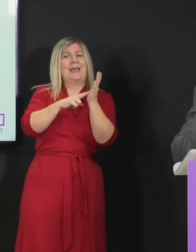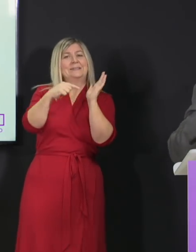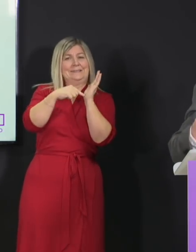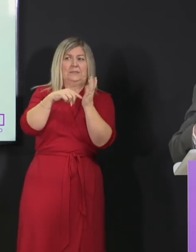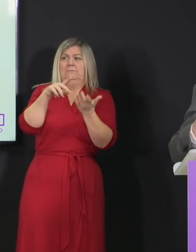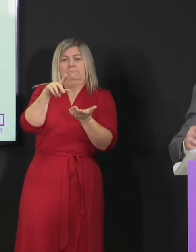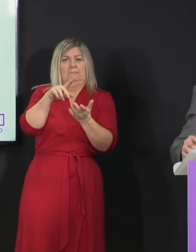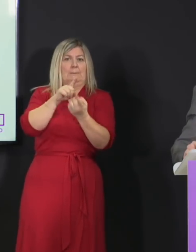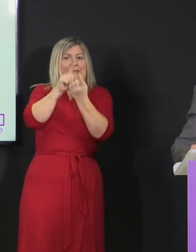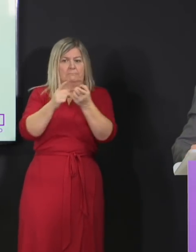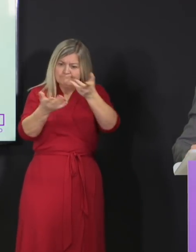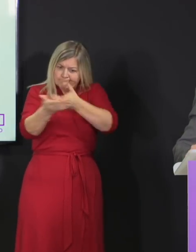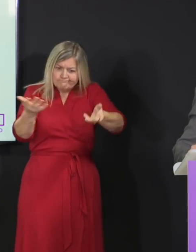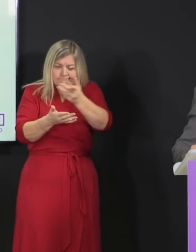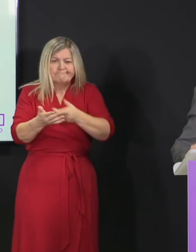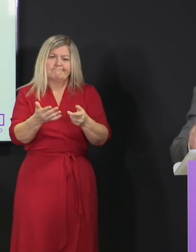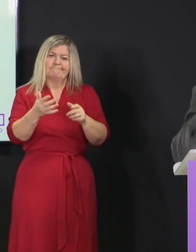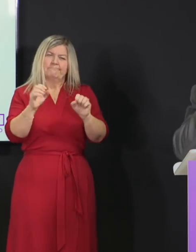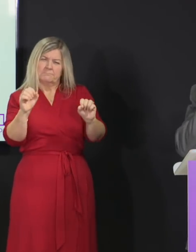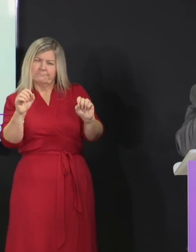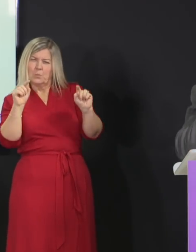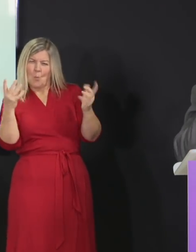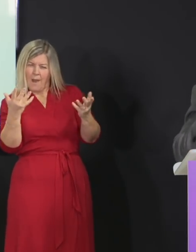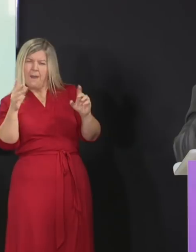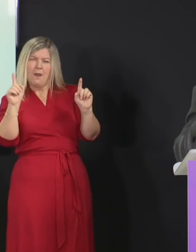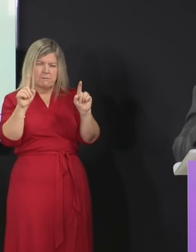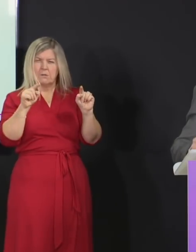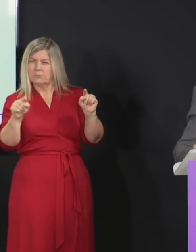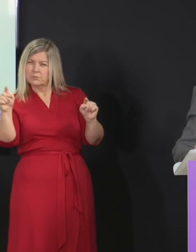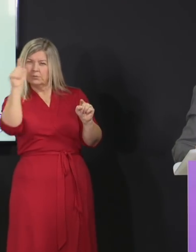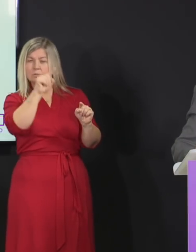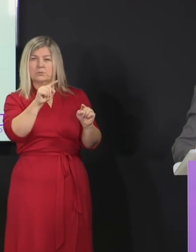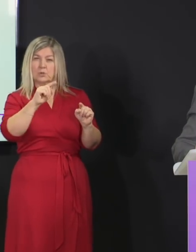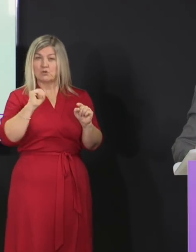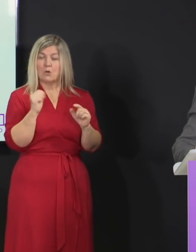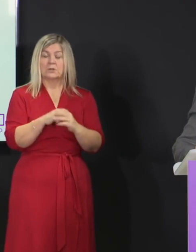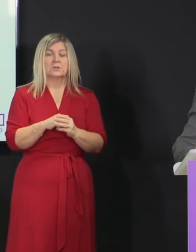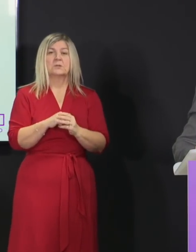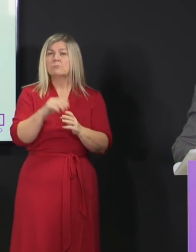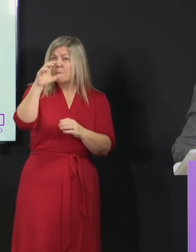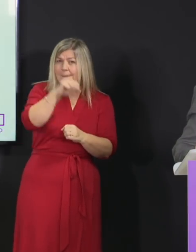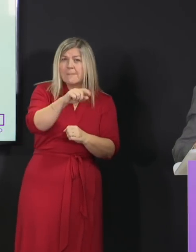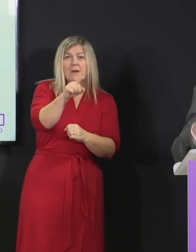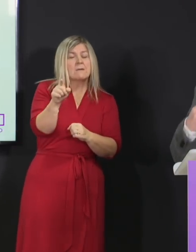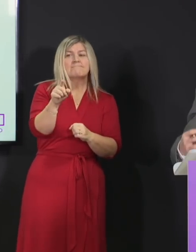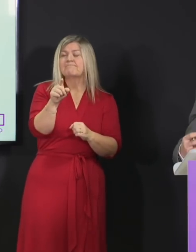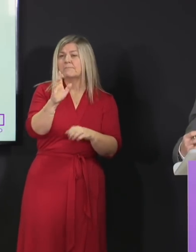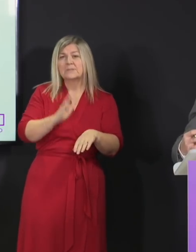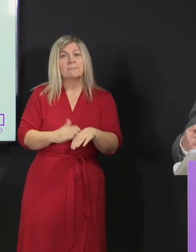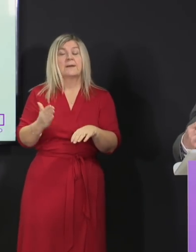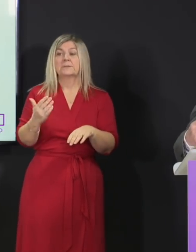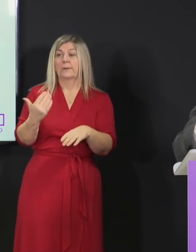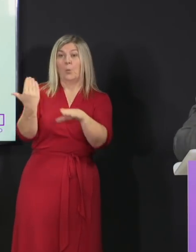and they form a view as to the relative contribution. But what we shouldn't lose sight of and what we shouldn't forget is that whether it's a